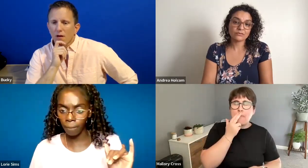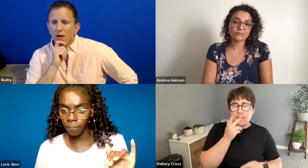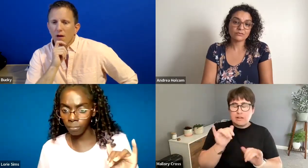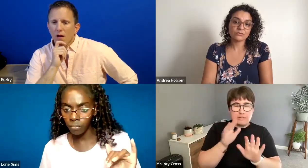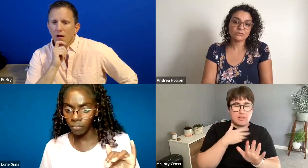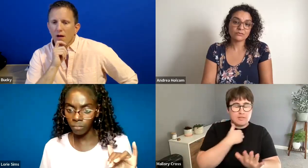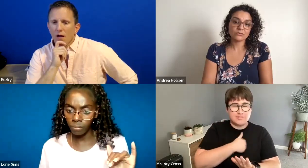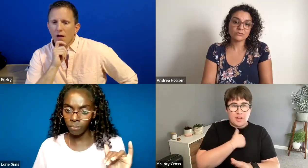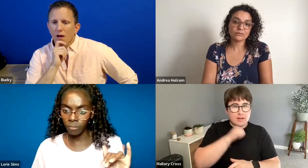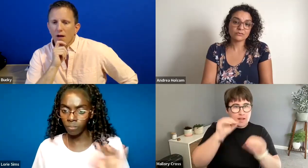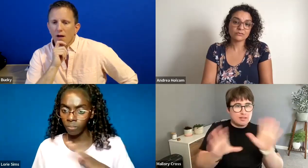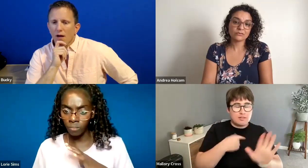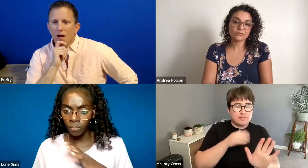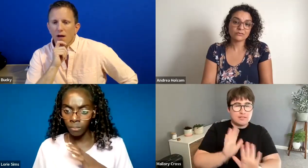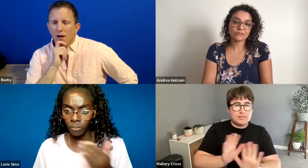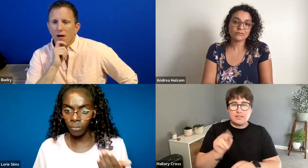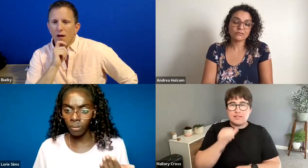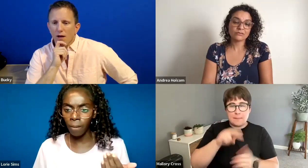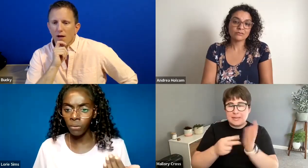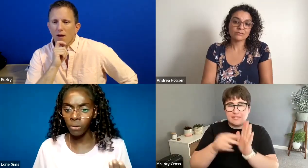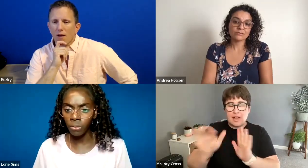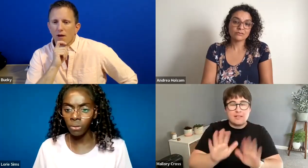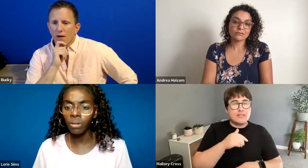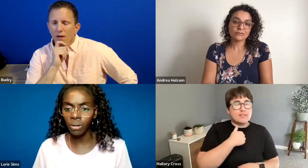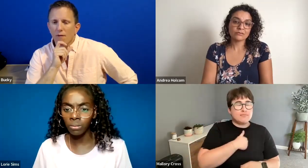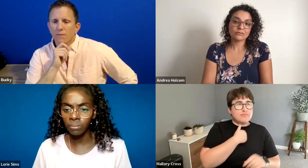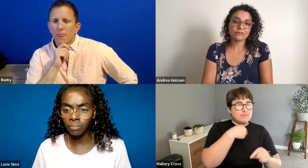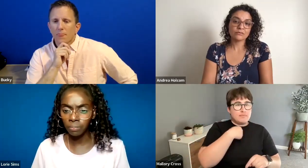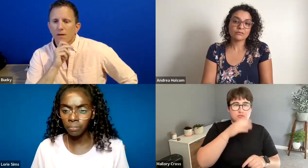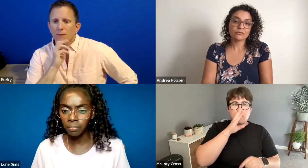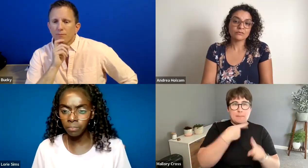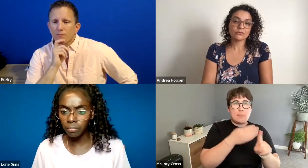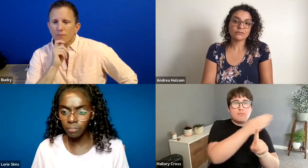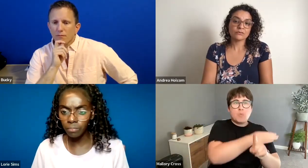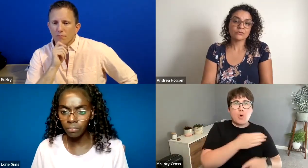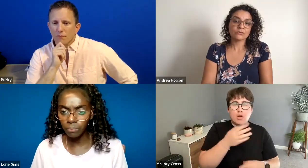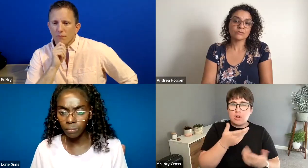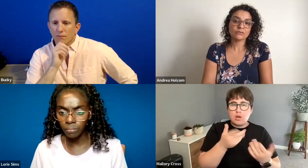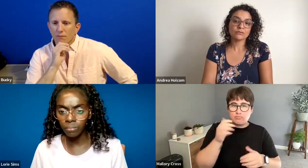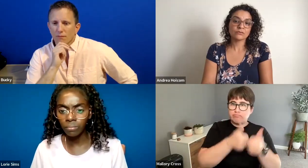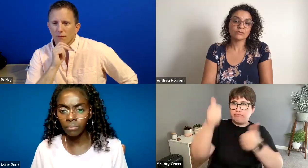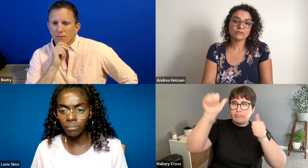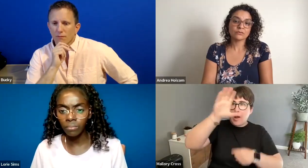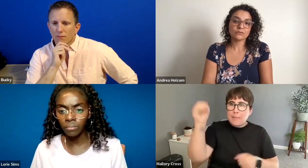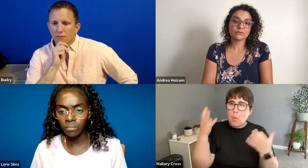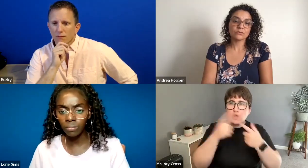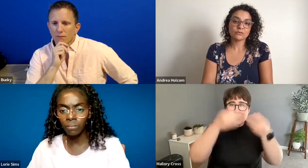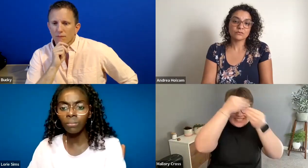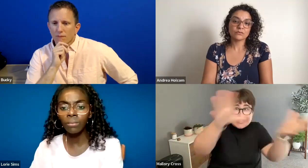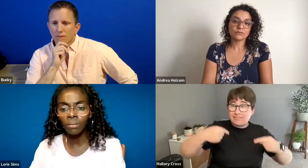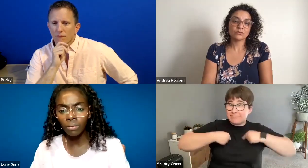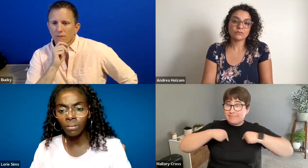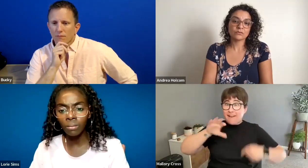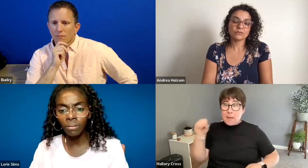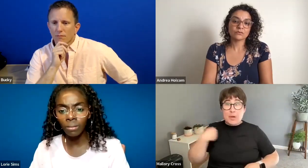I think there might be a little misunderstanding. I apologize. Let me clarify. I actually wasn't addressing you and you coming forward. I was